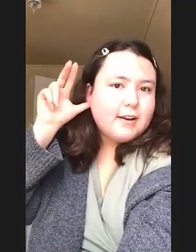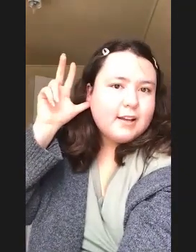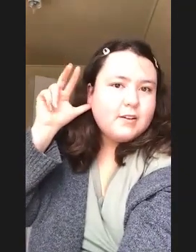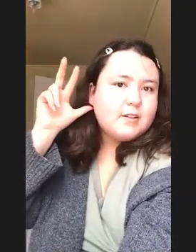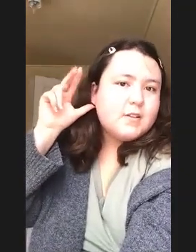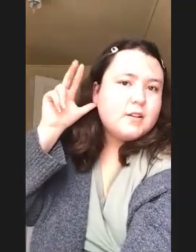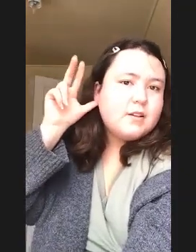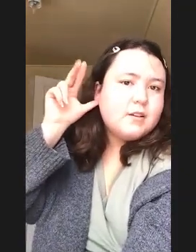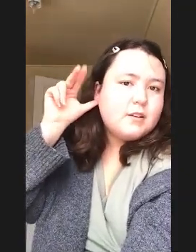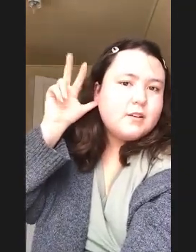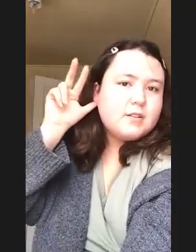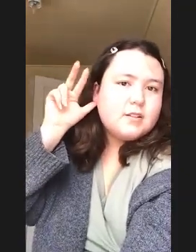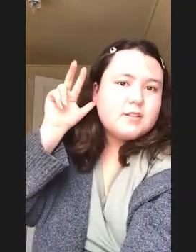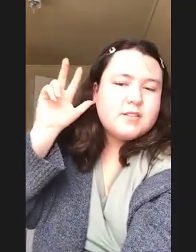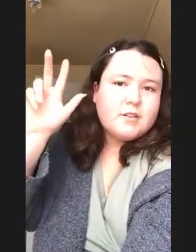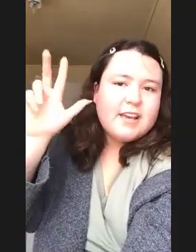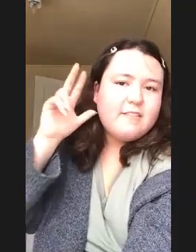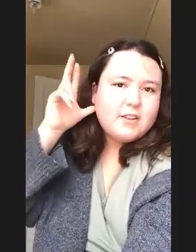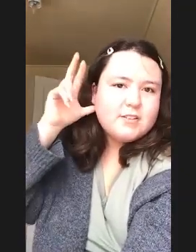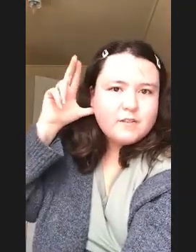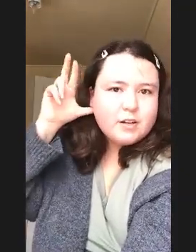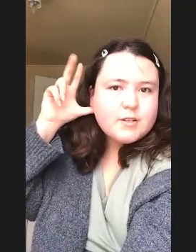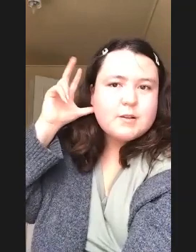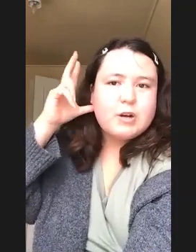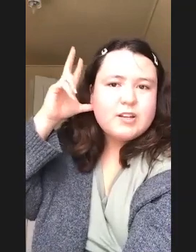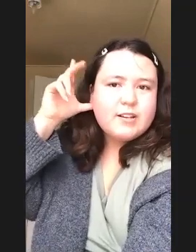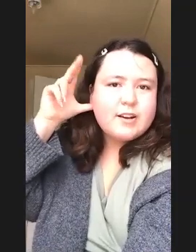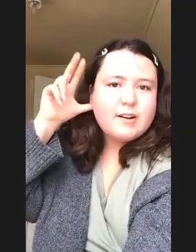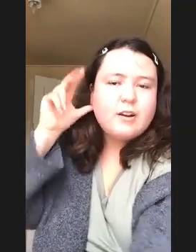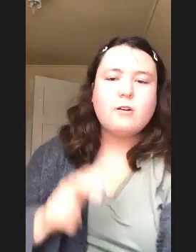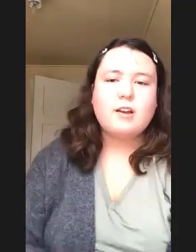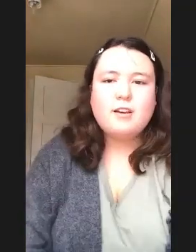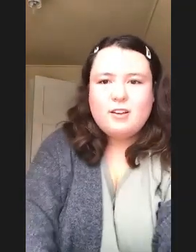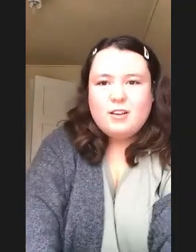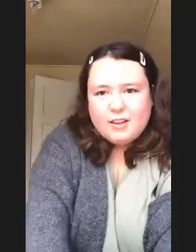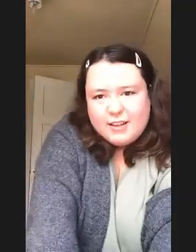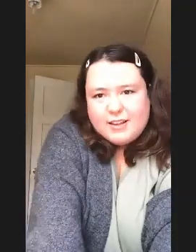Hearing. So yeah, with your two fingers and bring it to your ear. Hearing. Yeah.